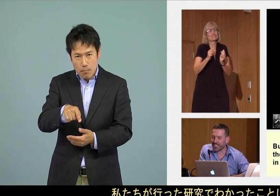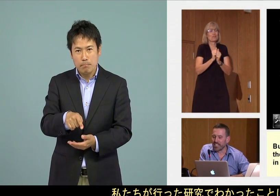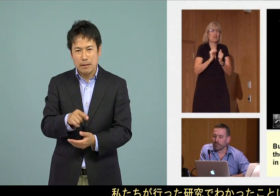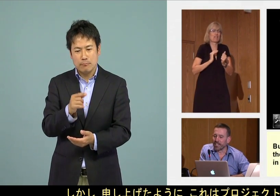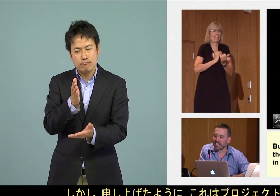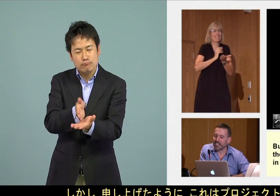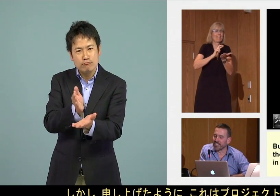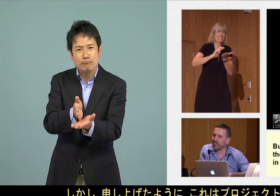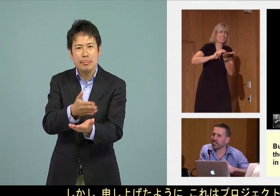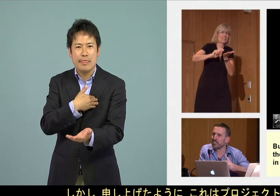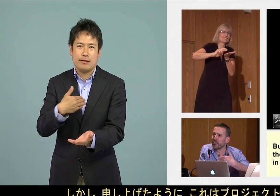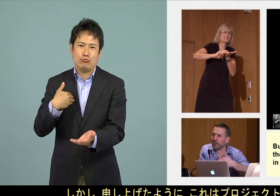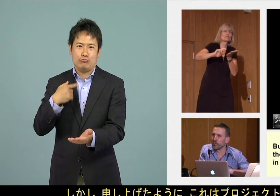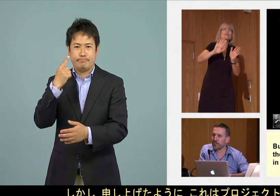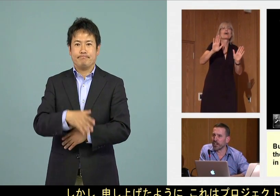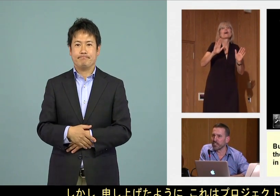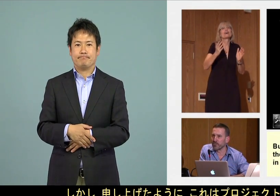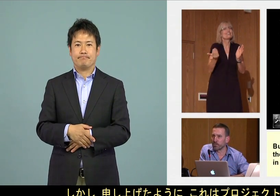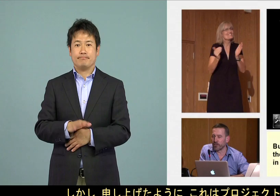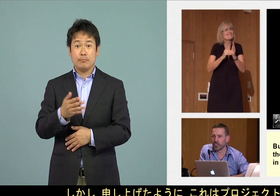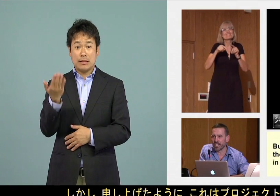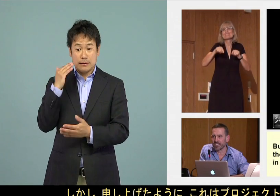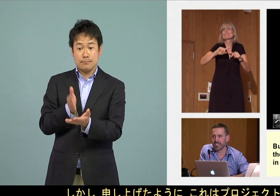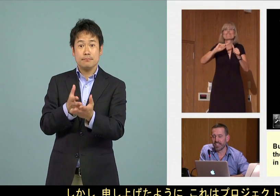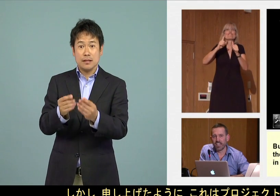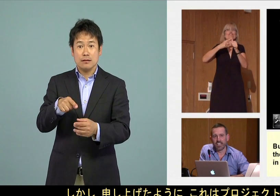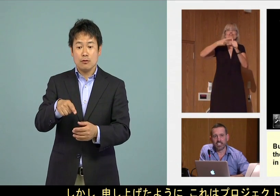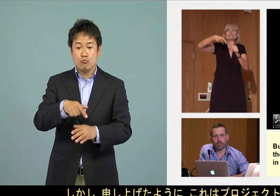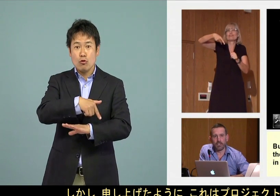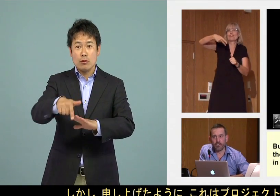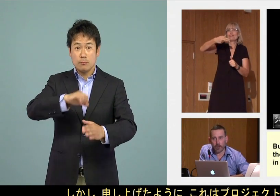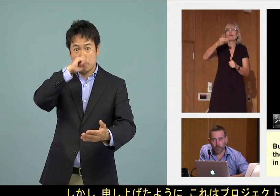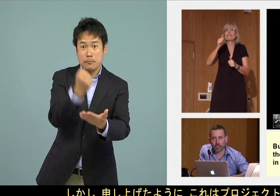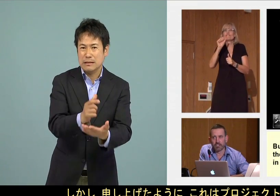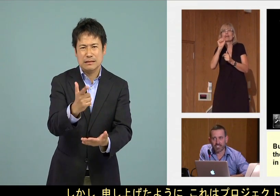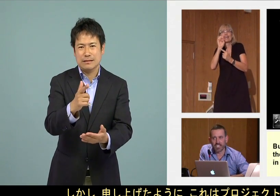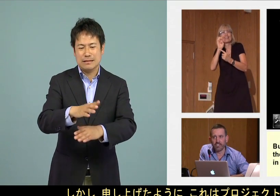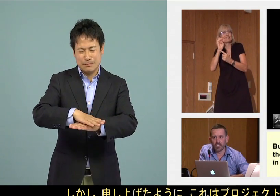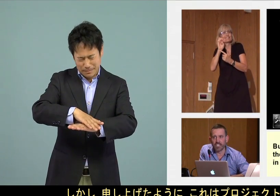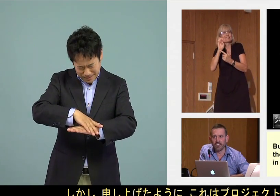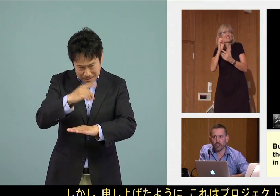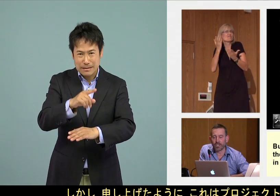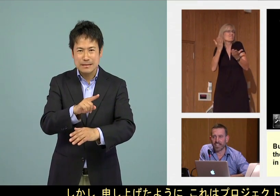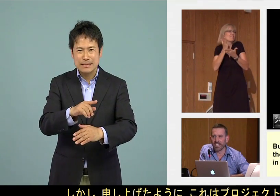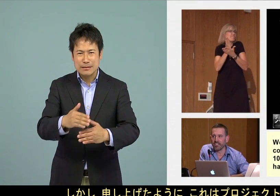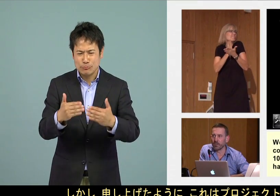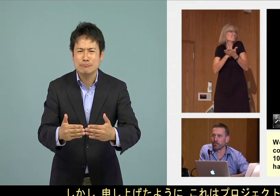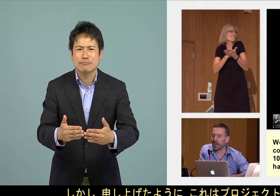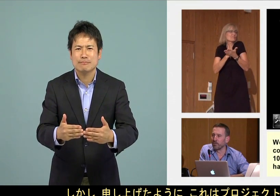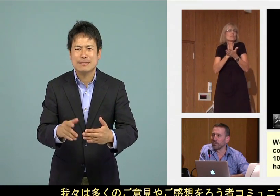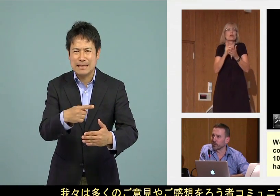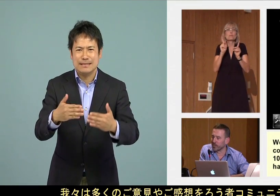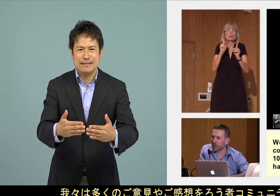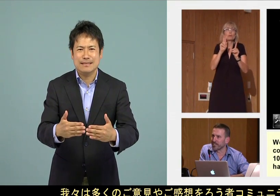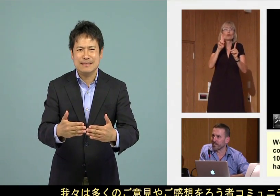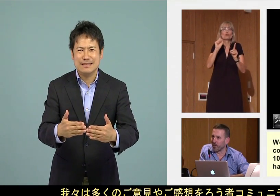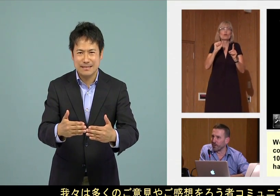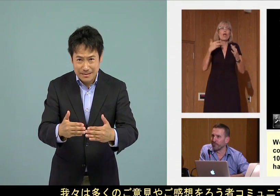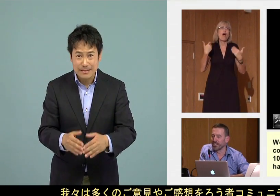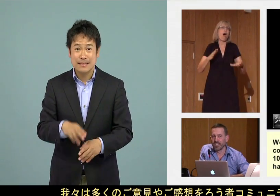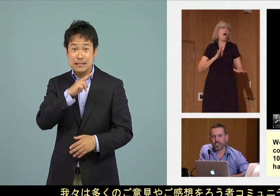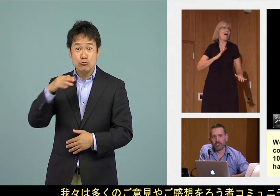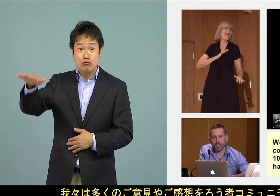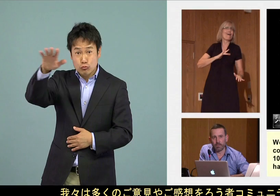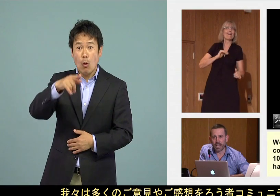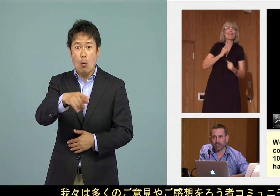done. But as I said, this is the first phase of the project. It's been very well received in the UK. We've got lots